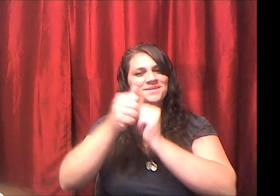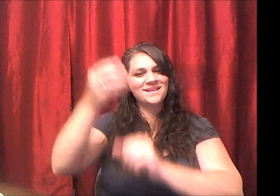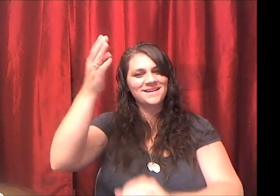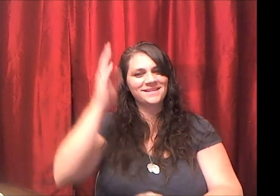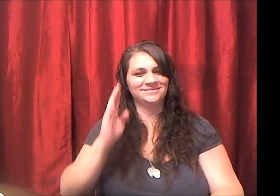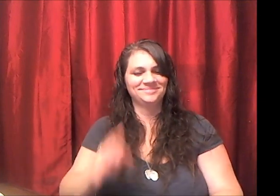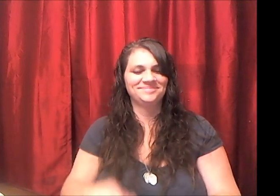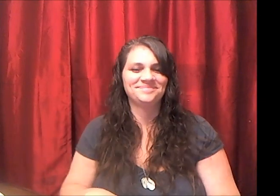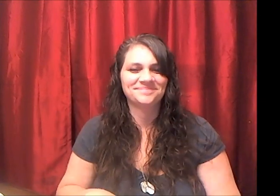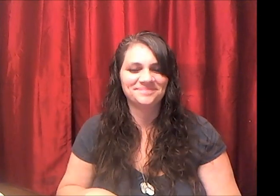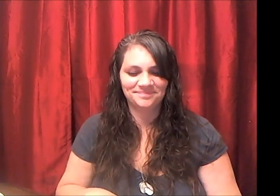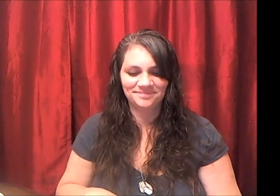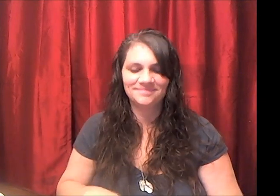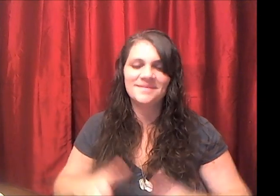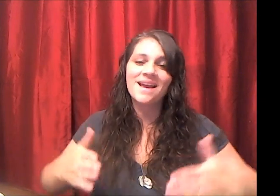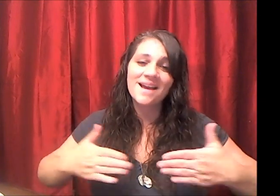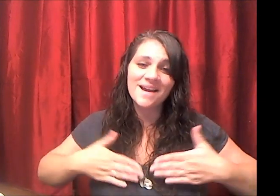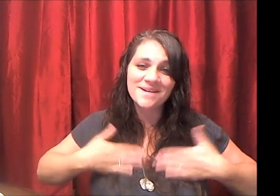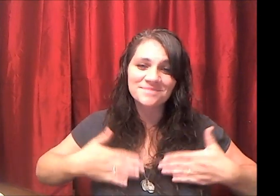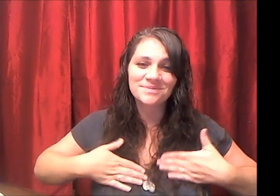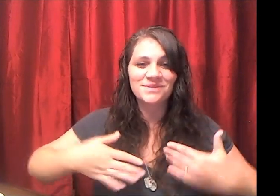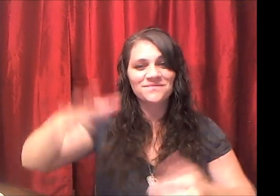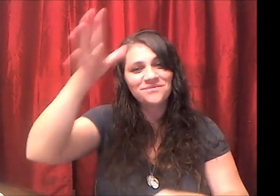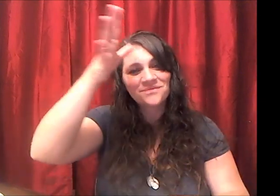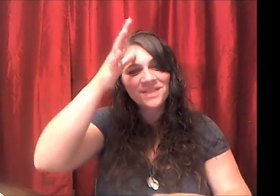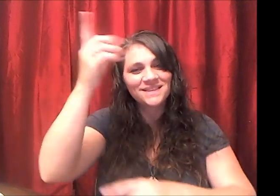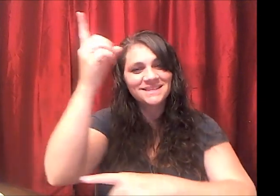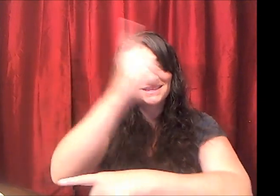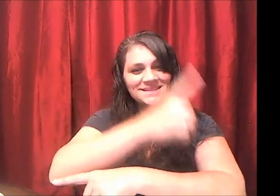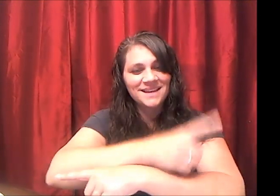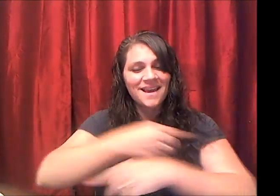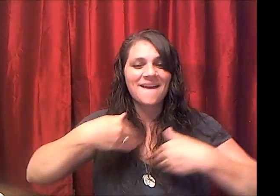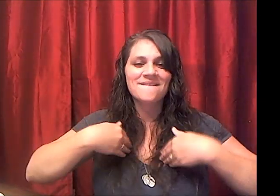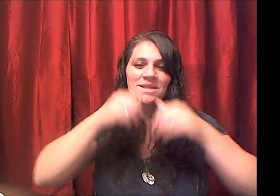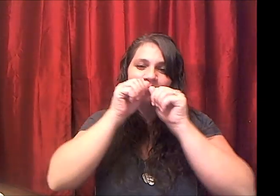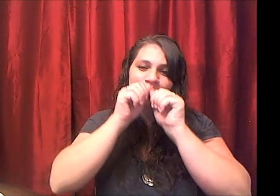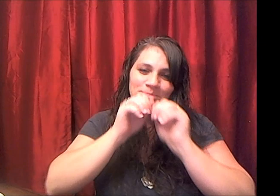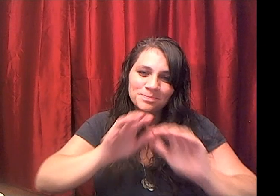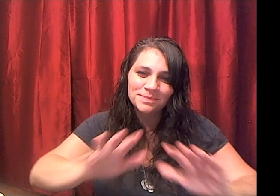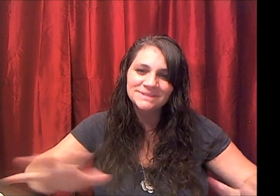no choice. Please forgive me.